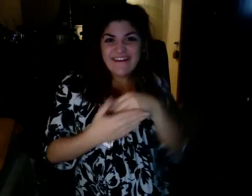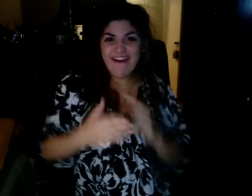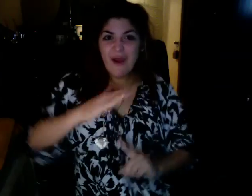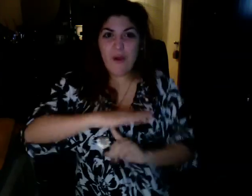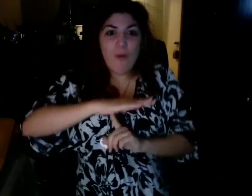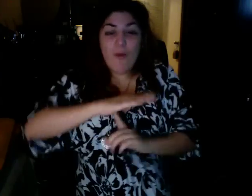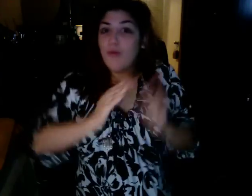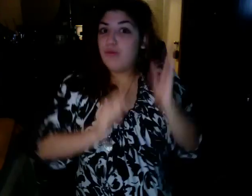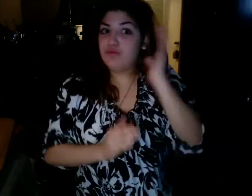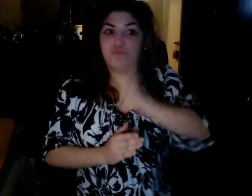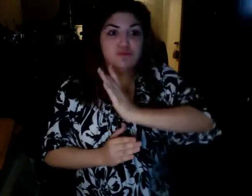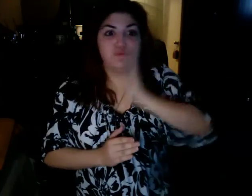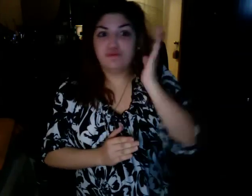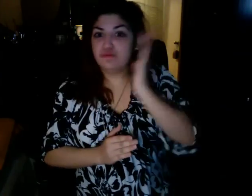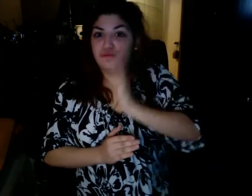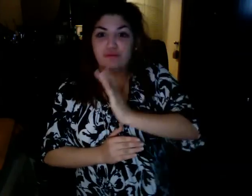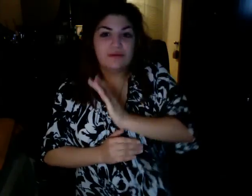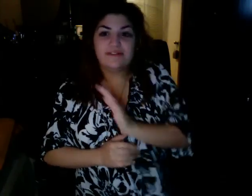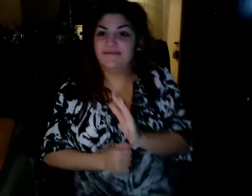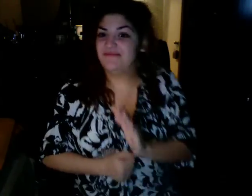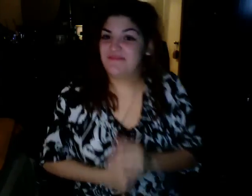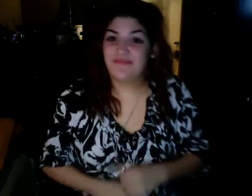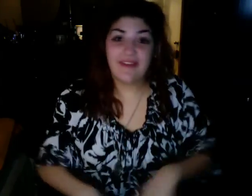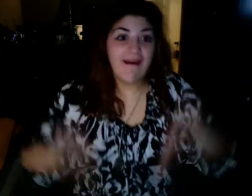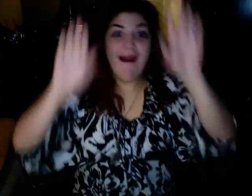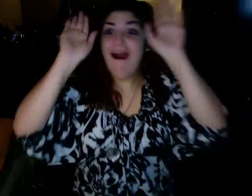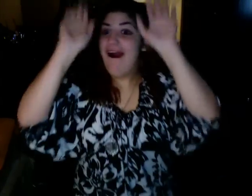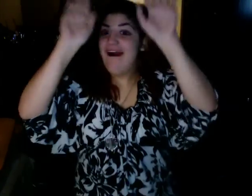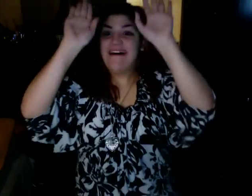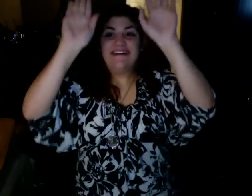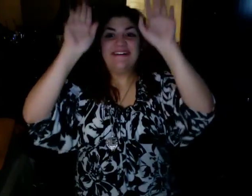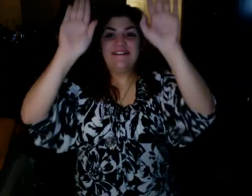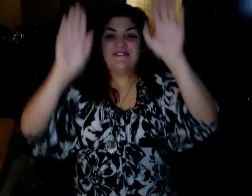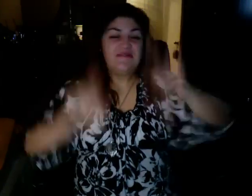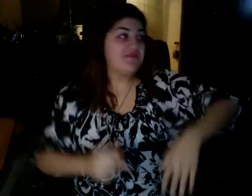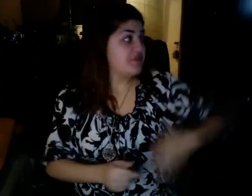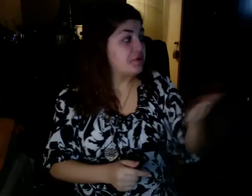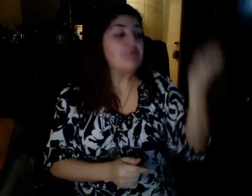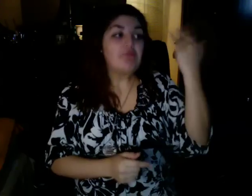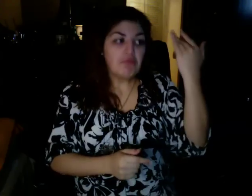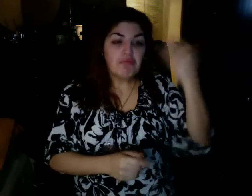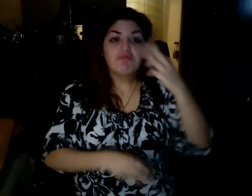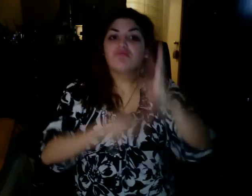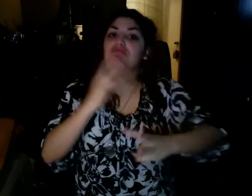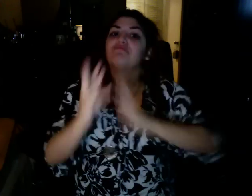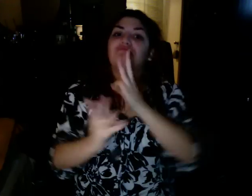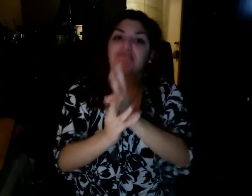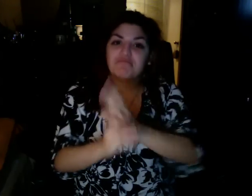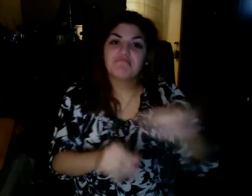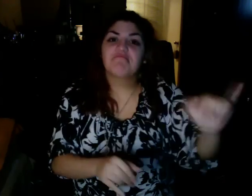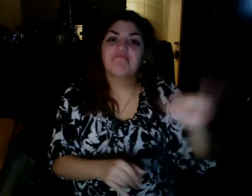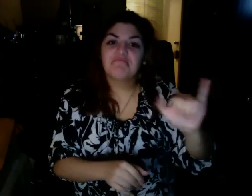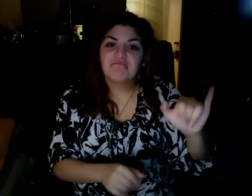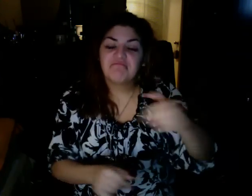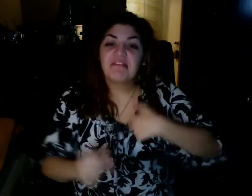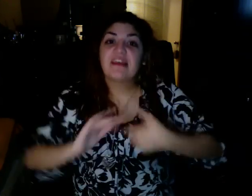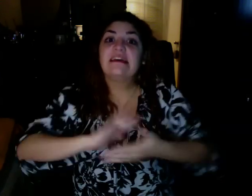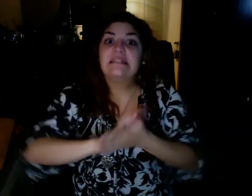congratulations to the confectioners of Just Born Incorporated as they celebrate the 50th anniversary of one of their most recognized and